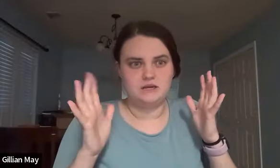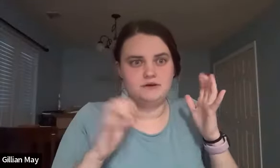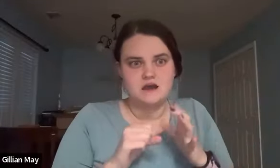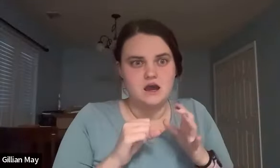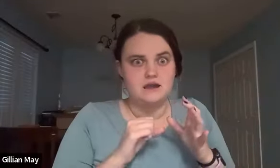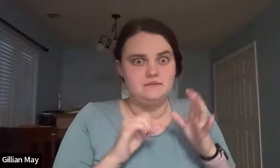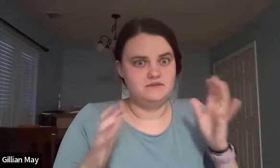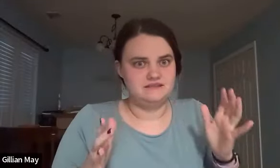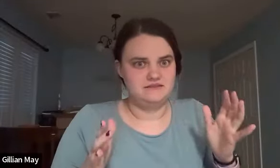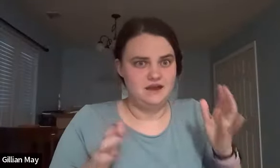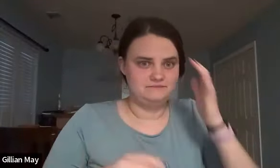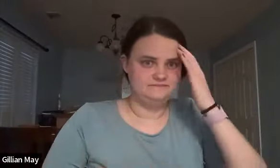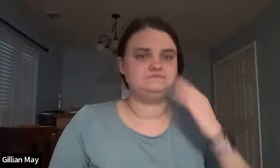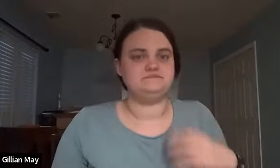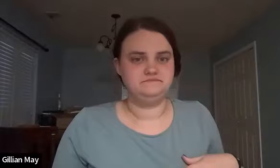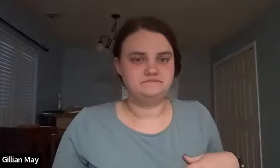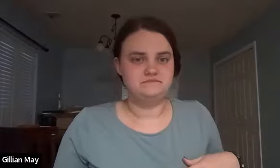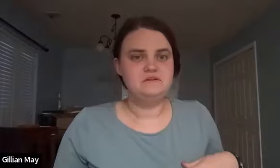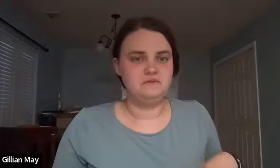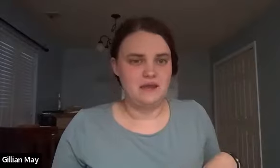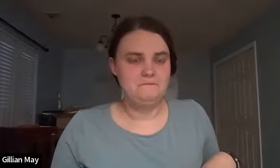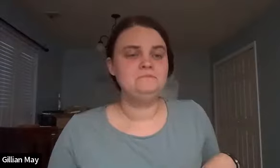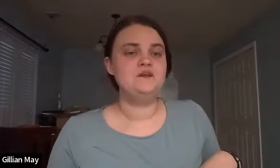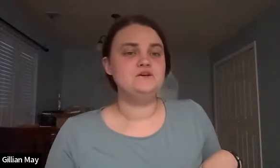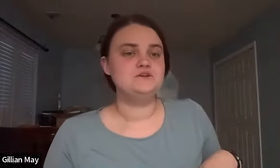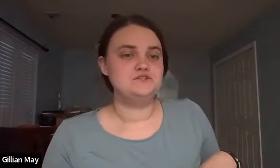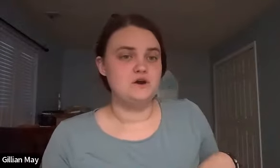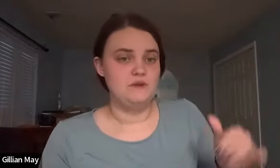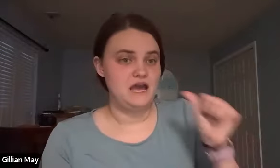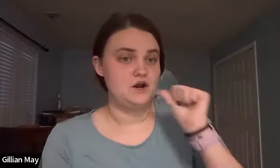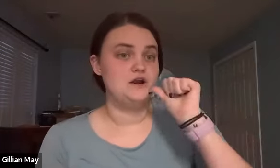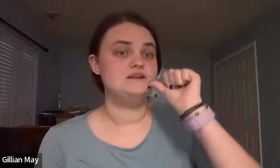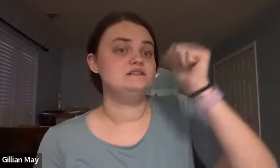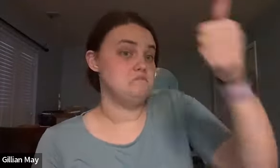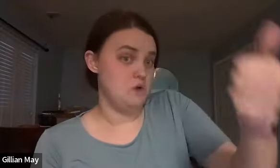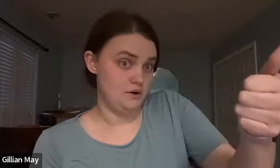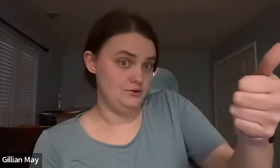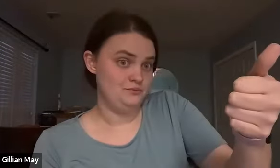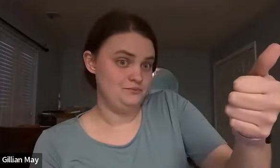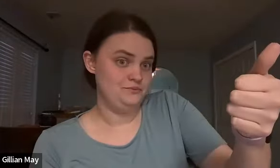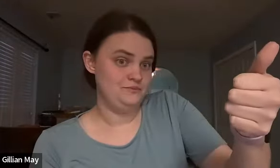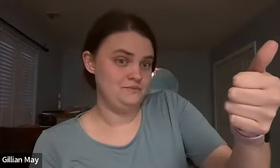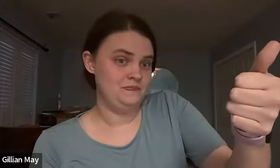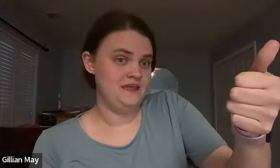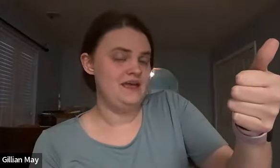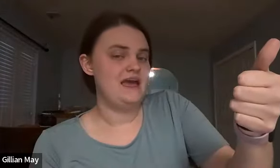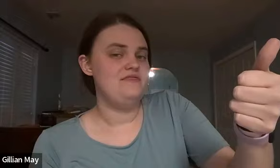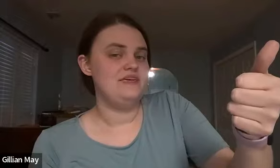about time and things like that. Okay. So we had our tomorrow and